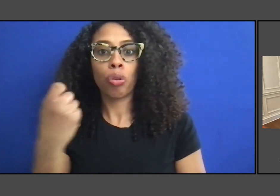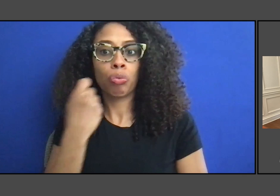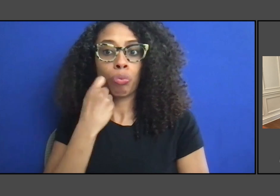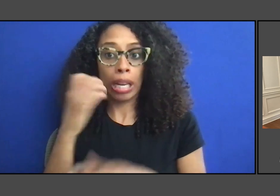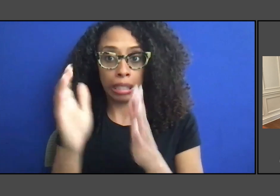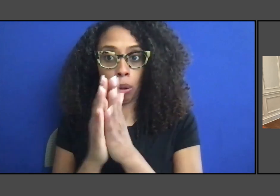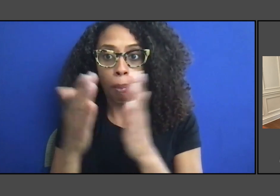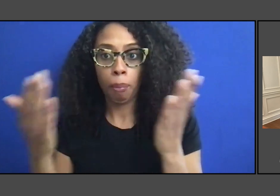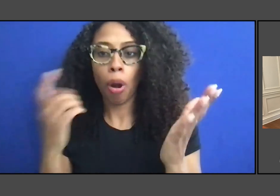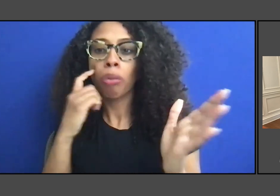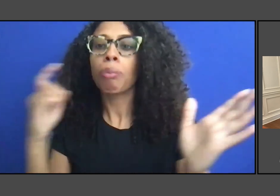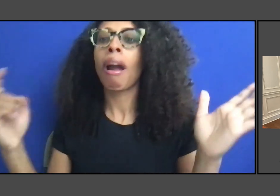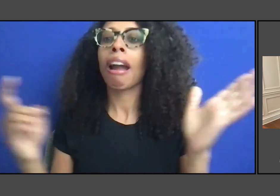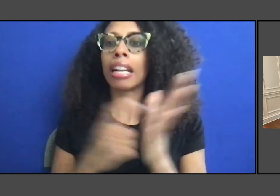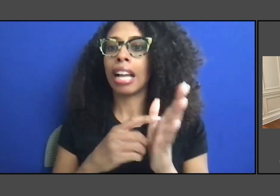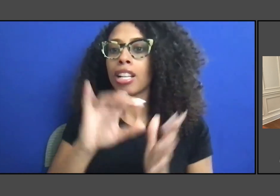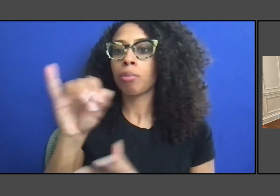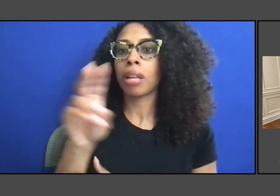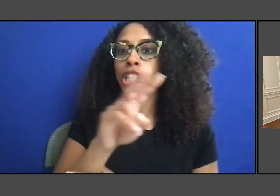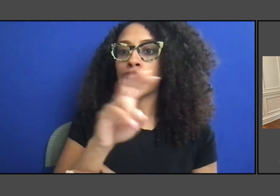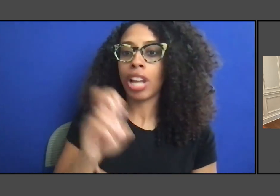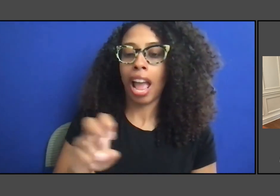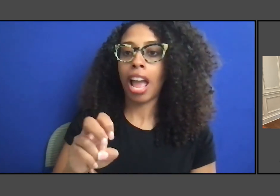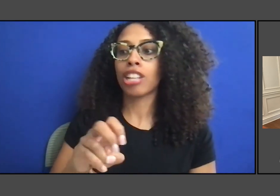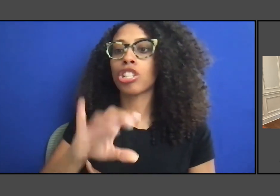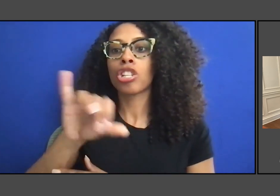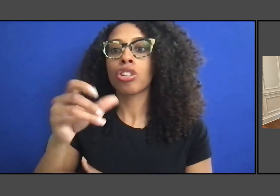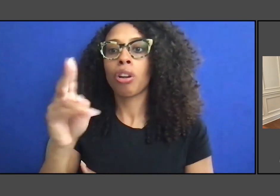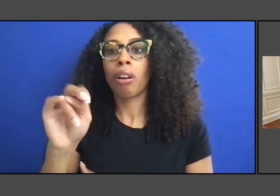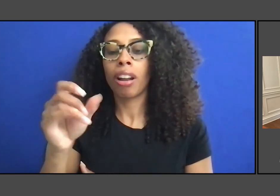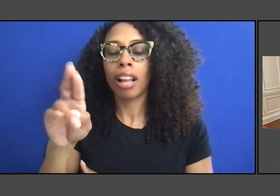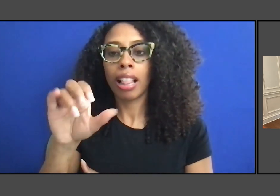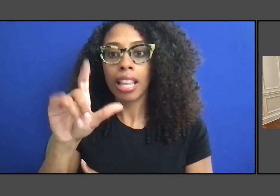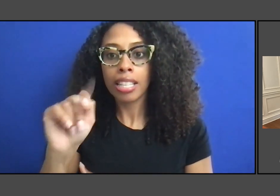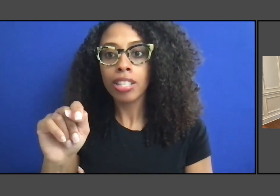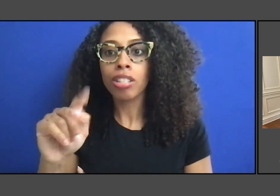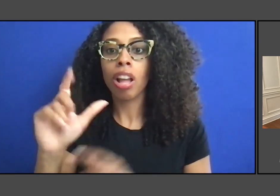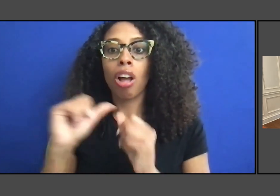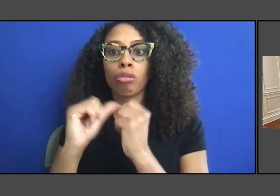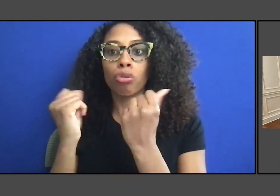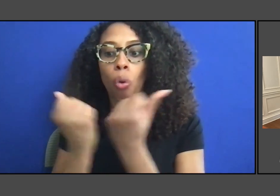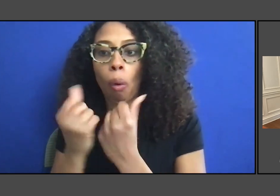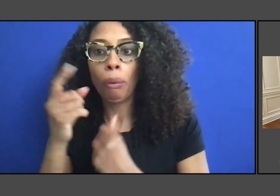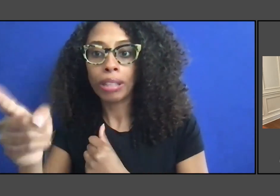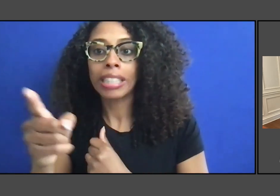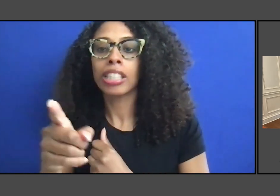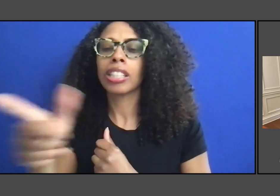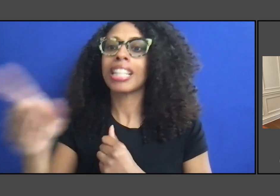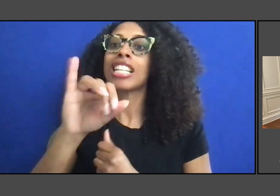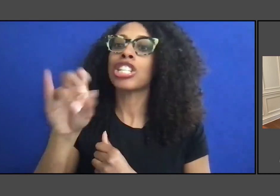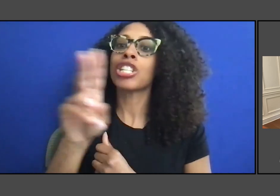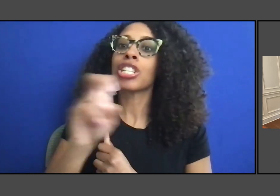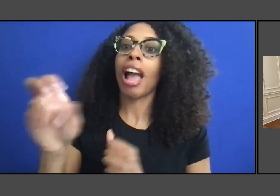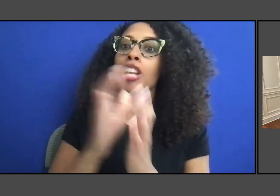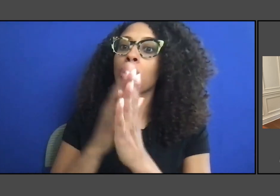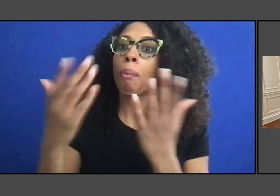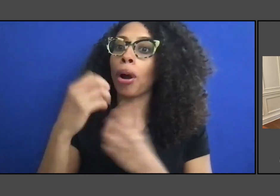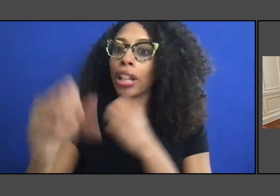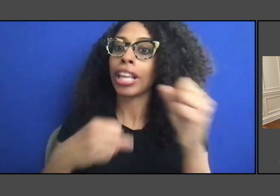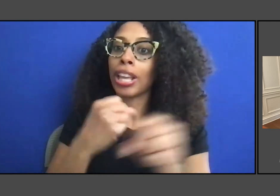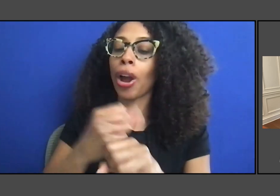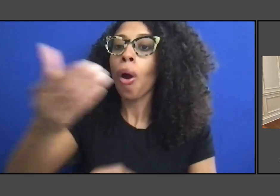Jazz Journalists Association as a 2024 Jazz Book of the Year. Welcome, Dr. Farah Jasmine